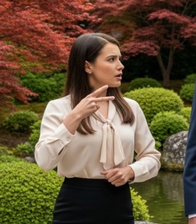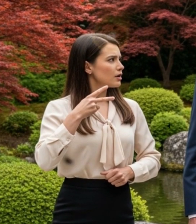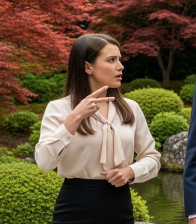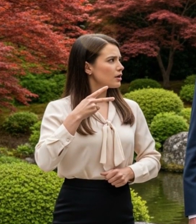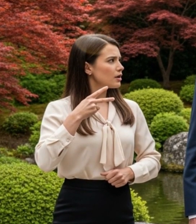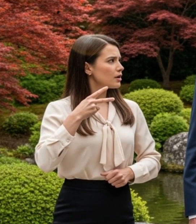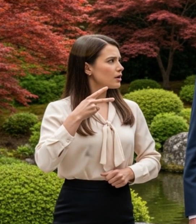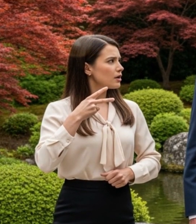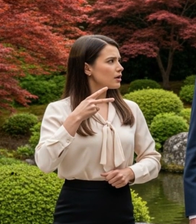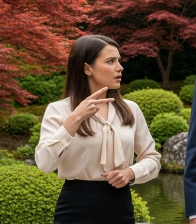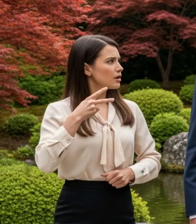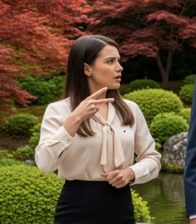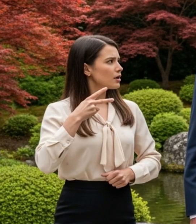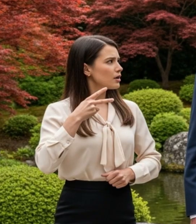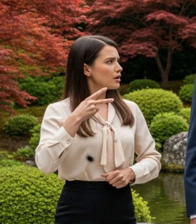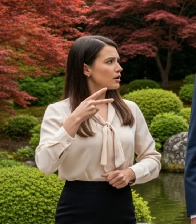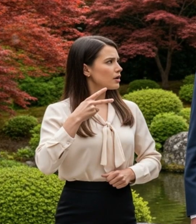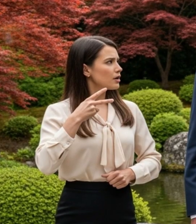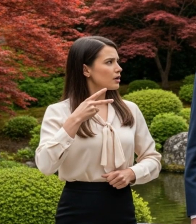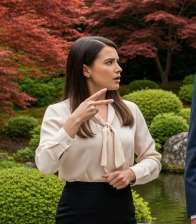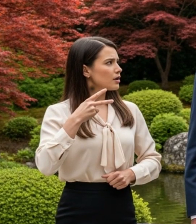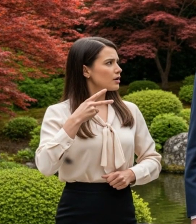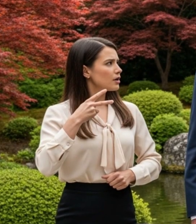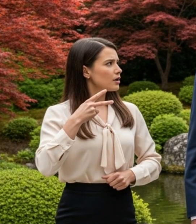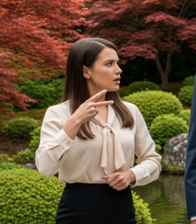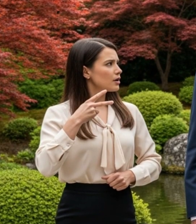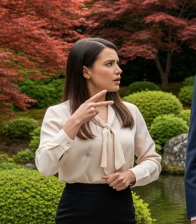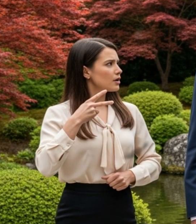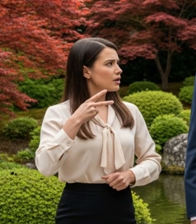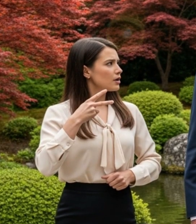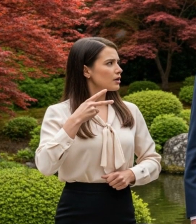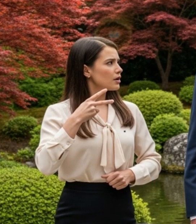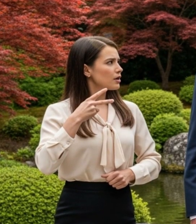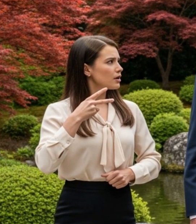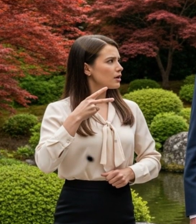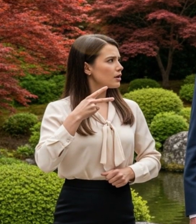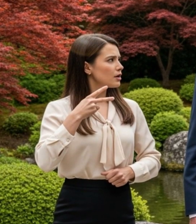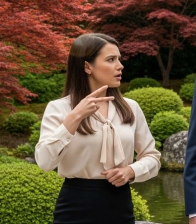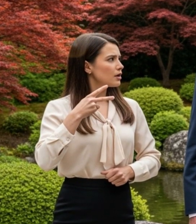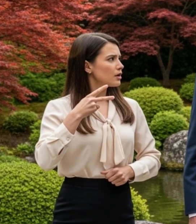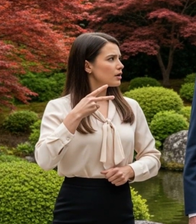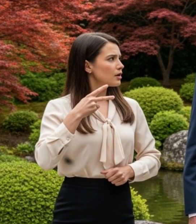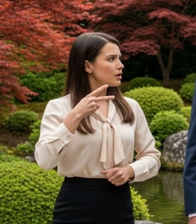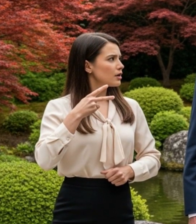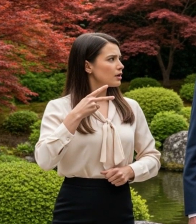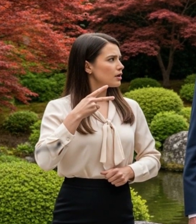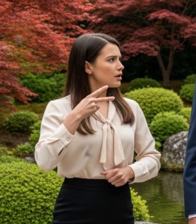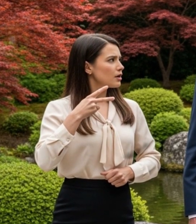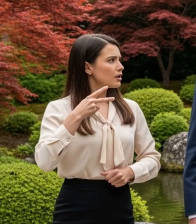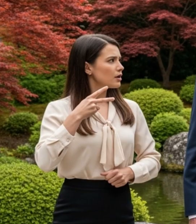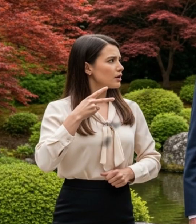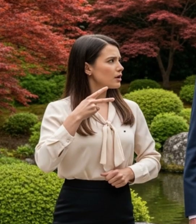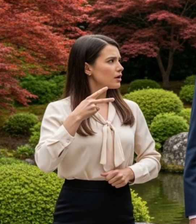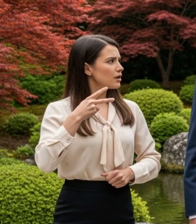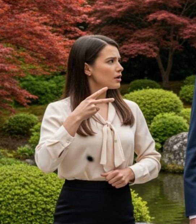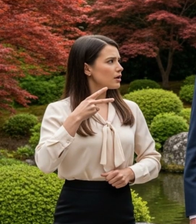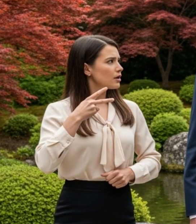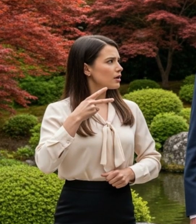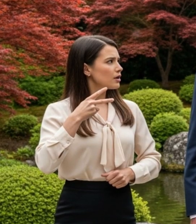home. He talks to them, not me. He discusses my condition with a stranger while I'm sitting right